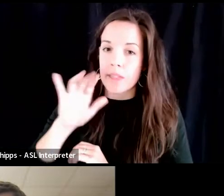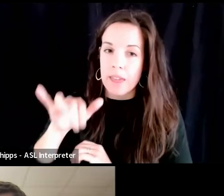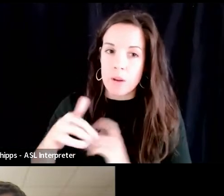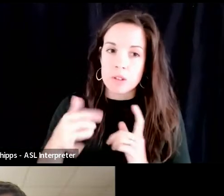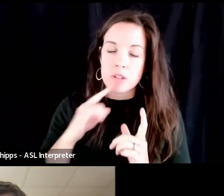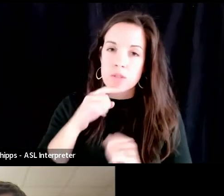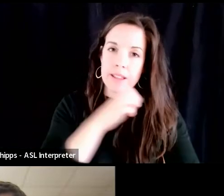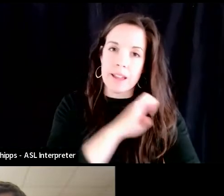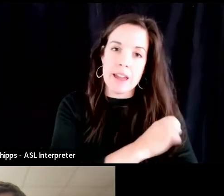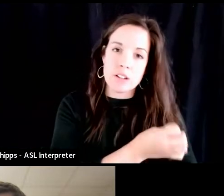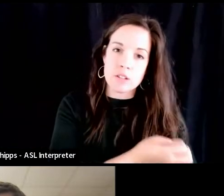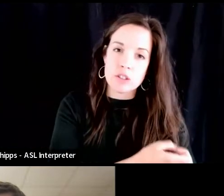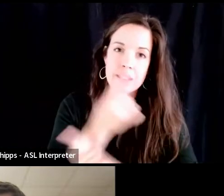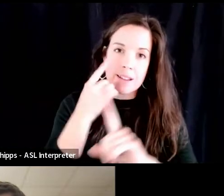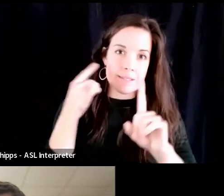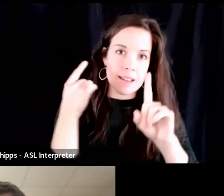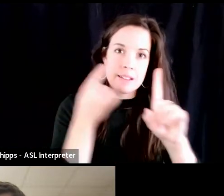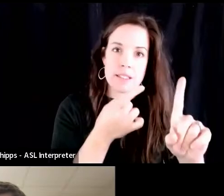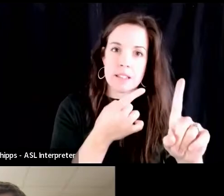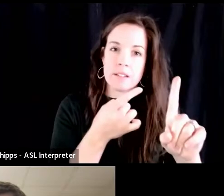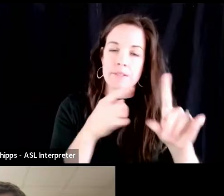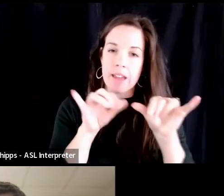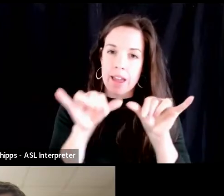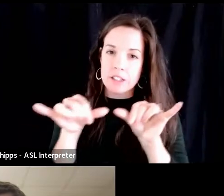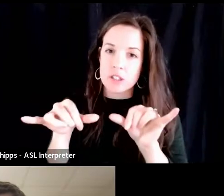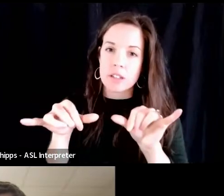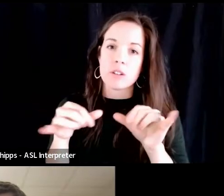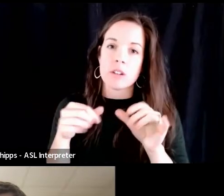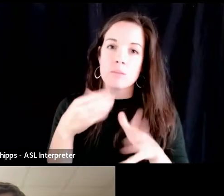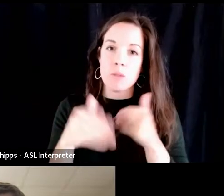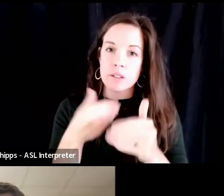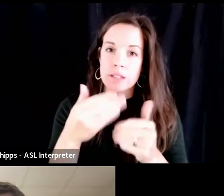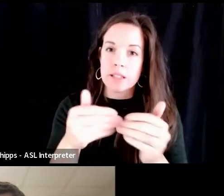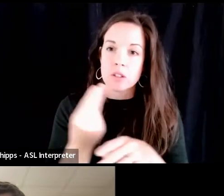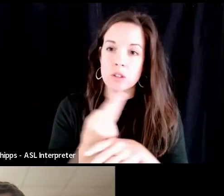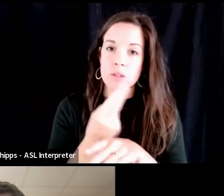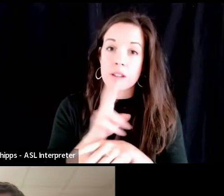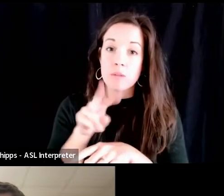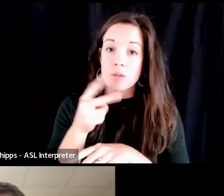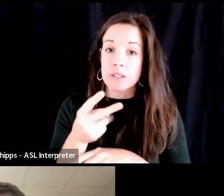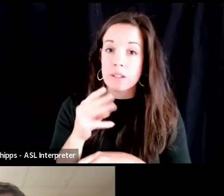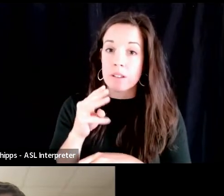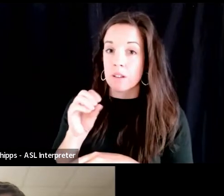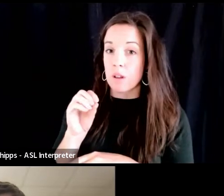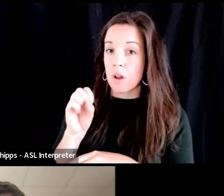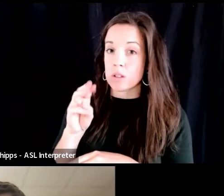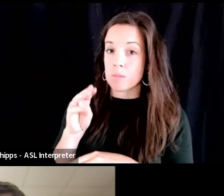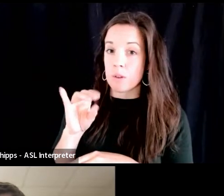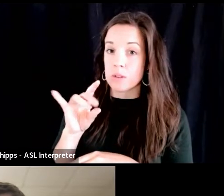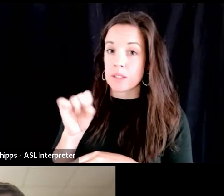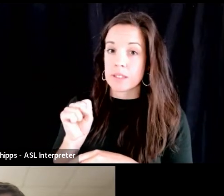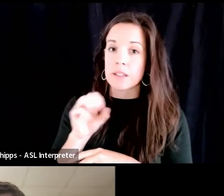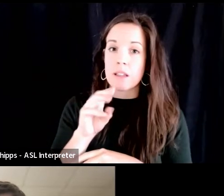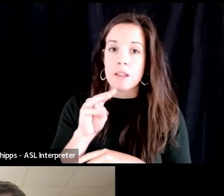energy intensive engineering process using reverse osmosis membrane